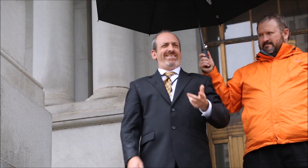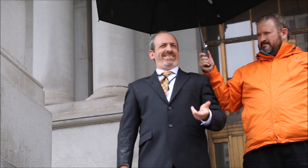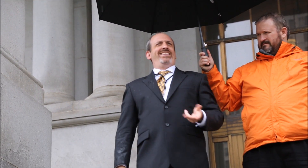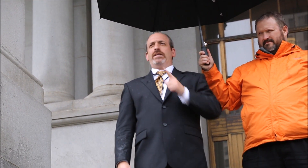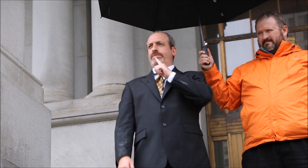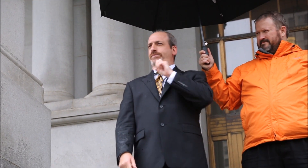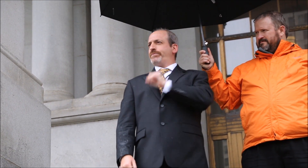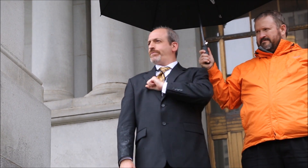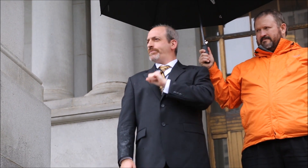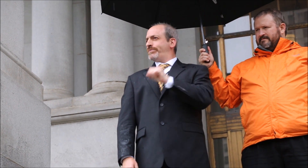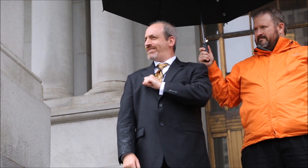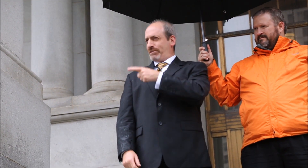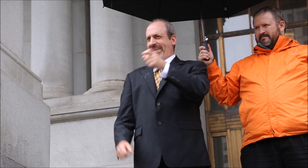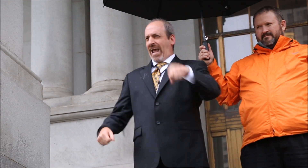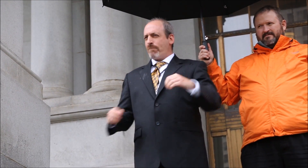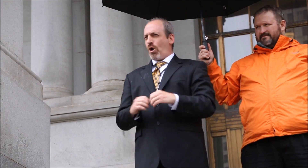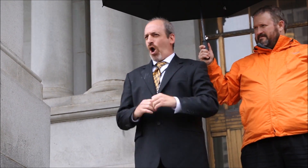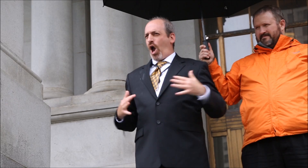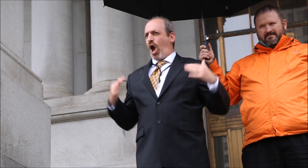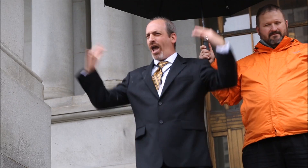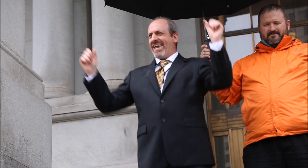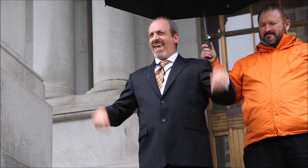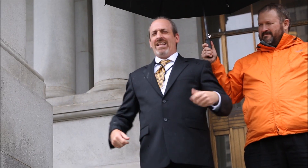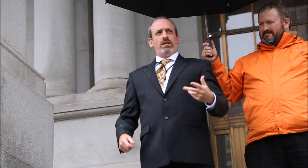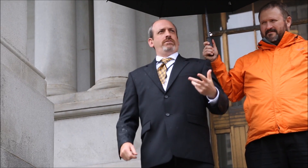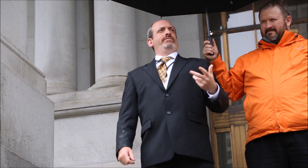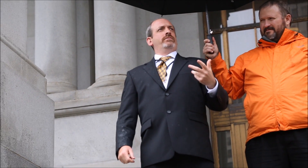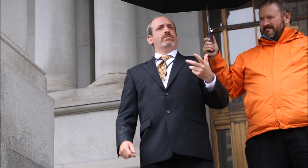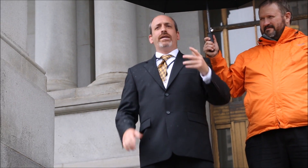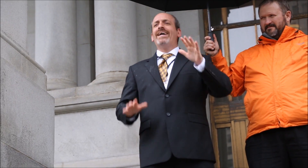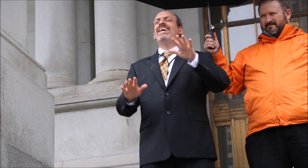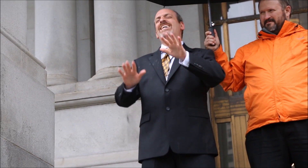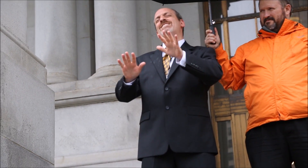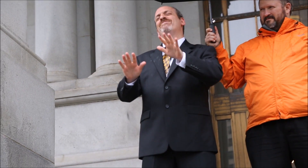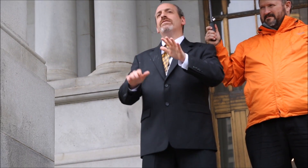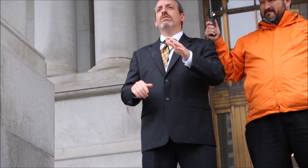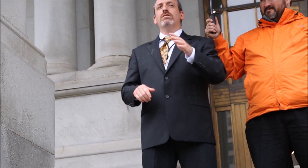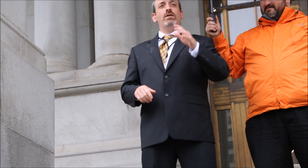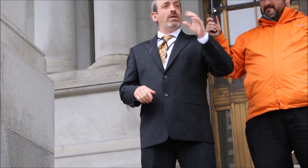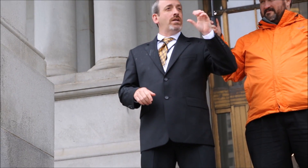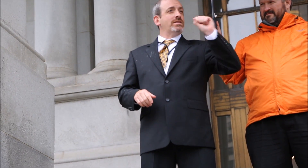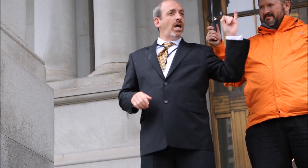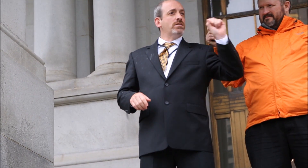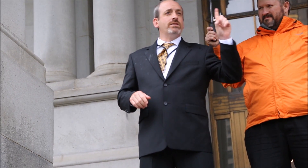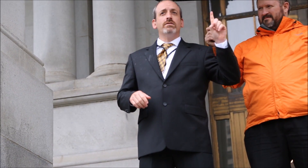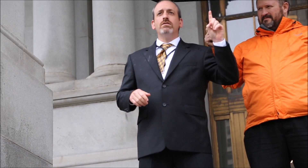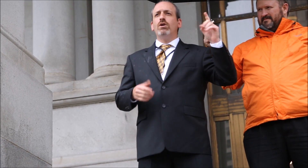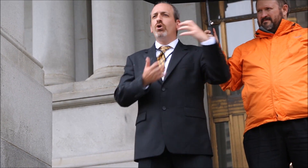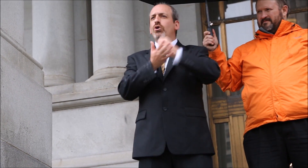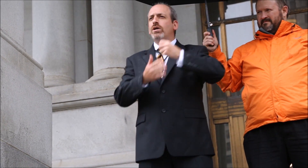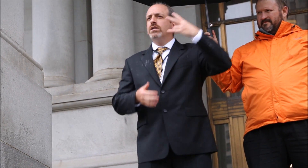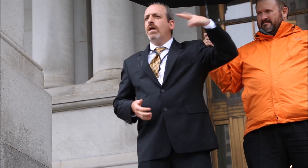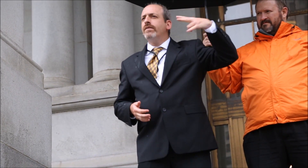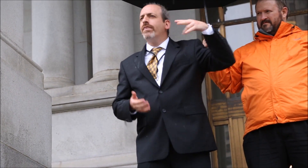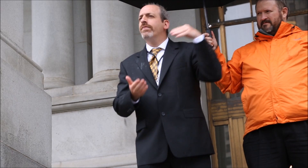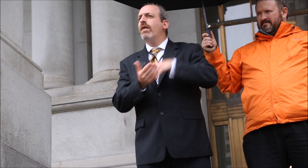wait, where does language come in? Where does communication come in? That's to the wayside. It's all about this training, but where's